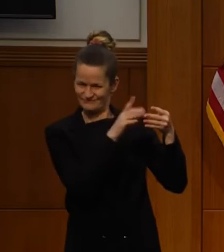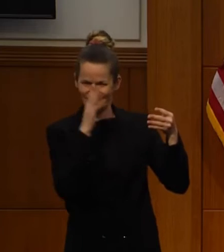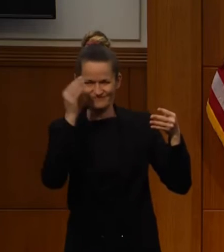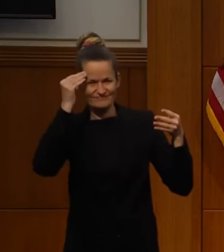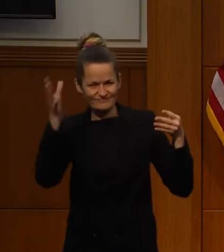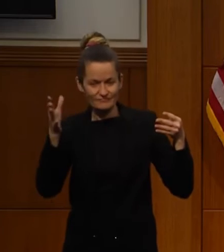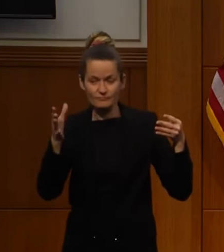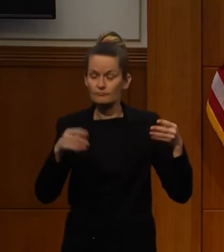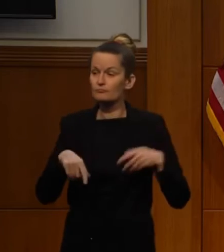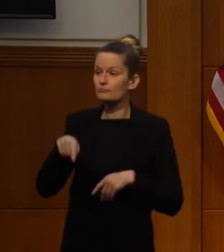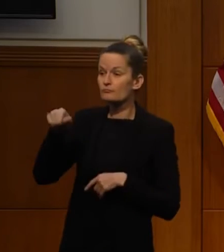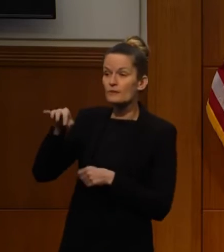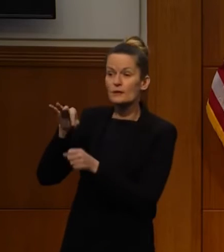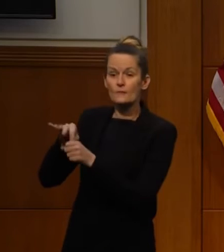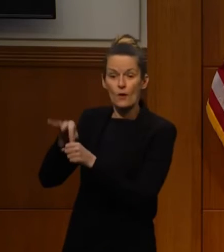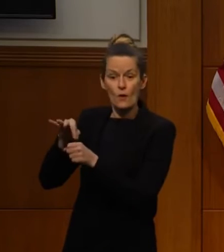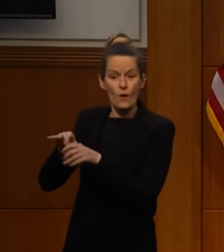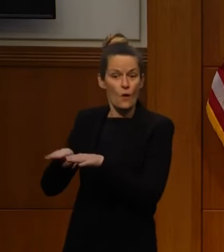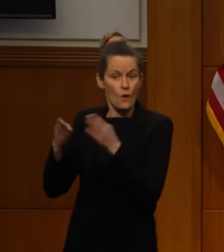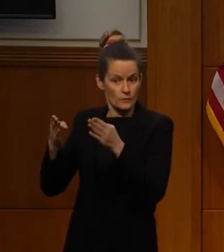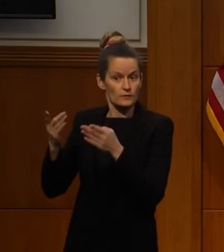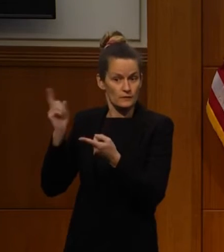at that location.